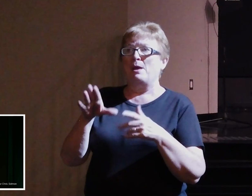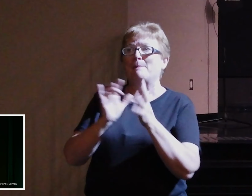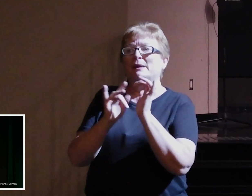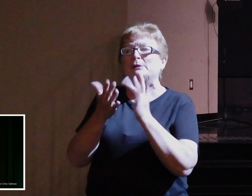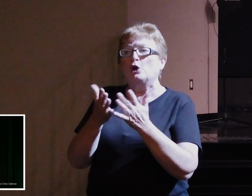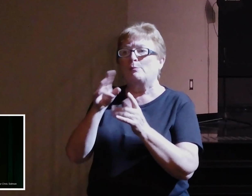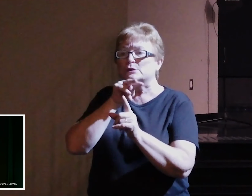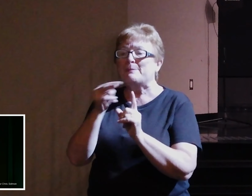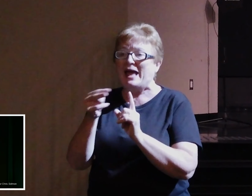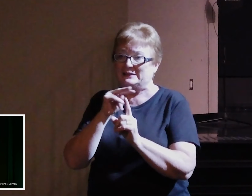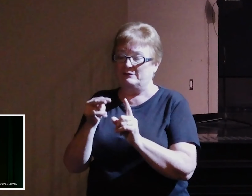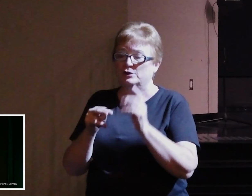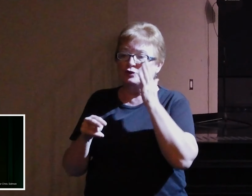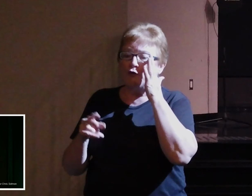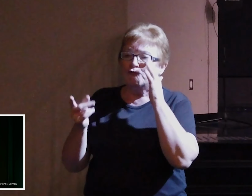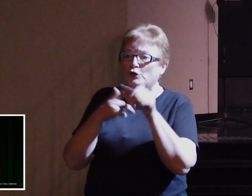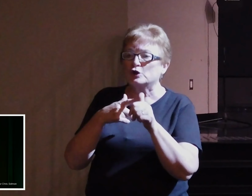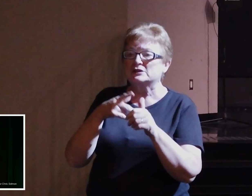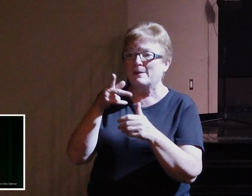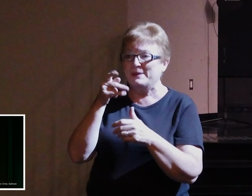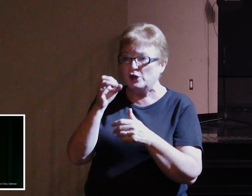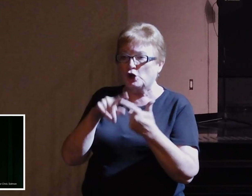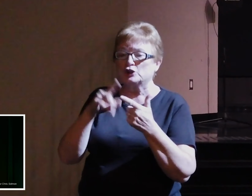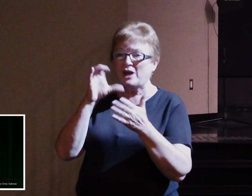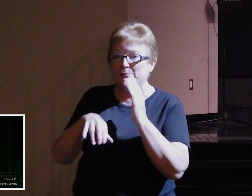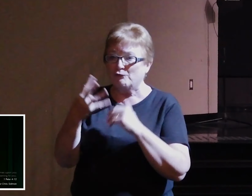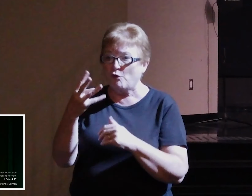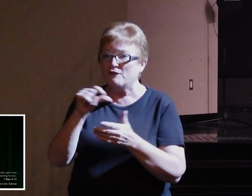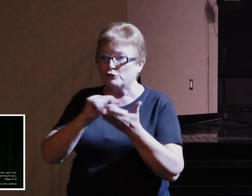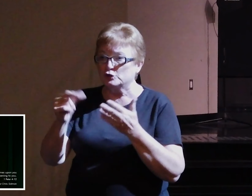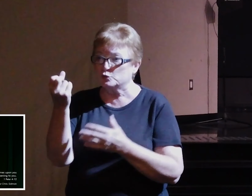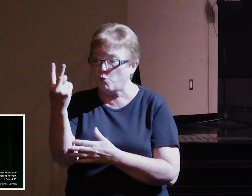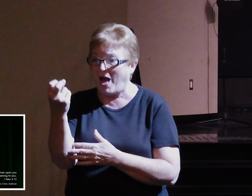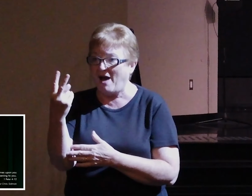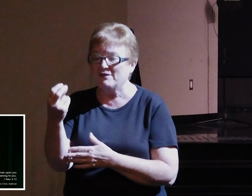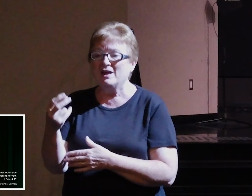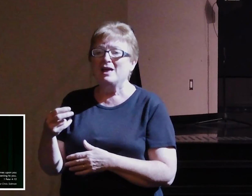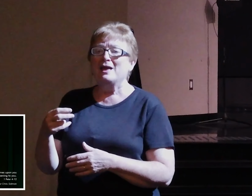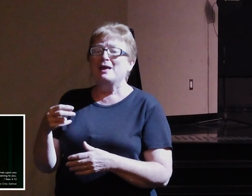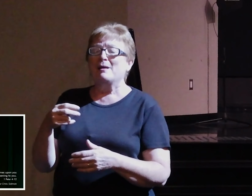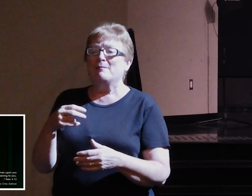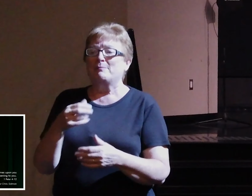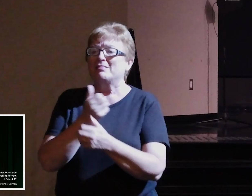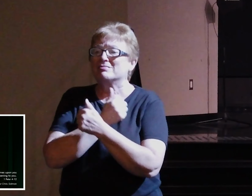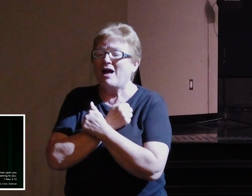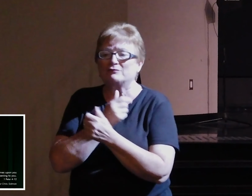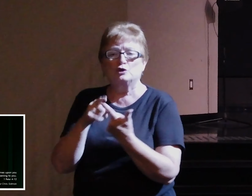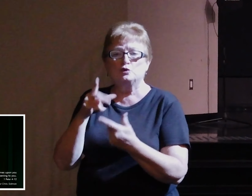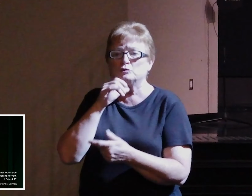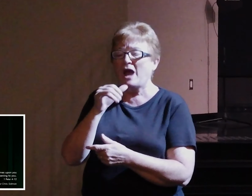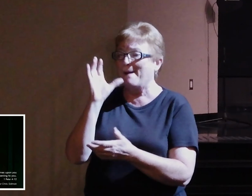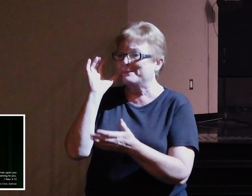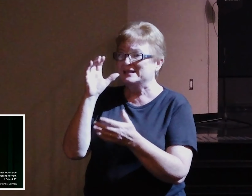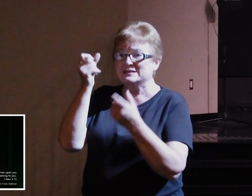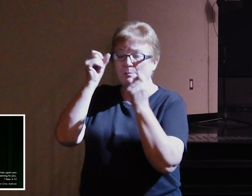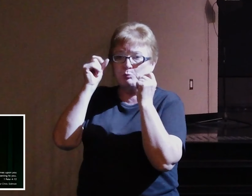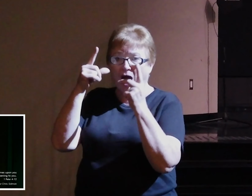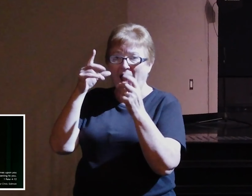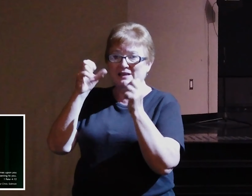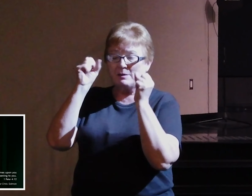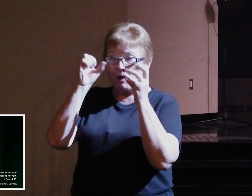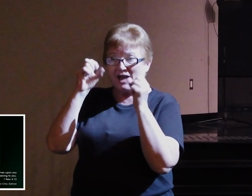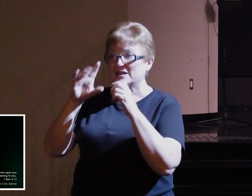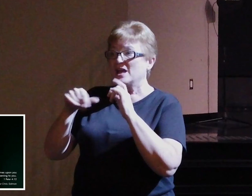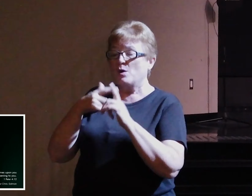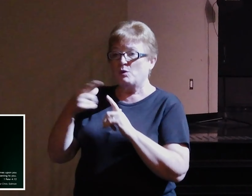this is what he says in 1 Peter 4, verse 12. He says, Beloved, do not be surprised at the fiery trial when it